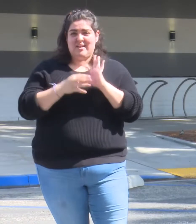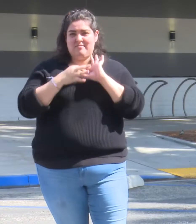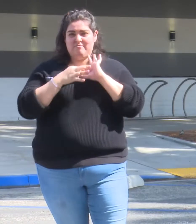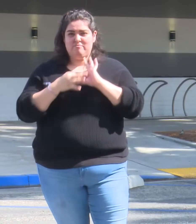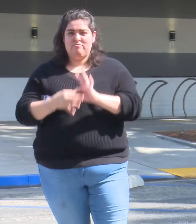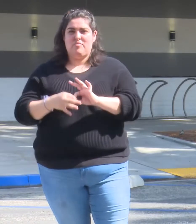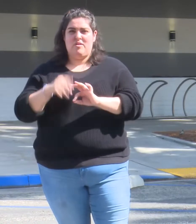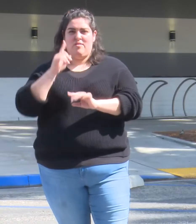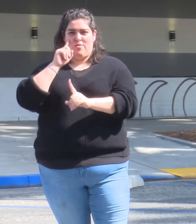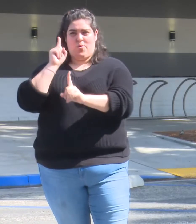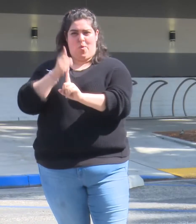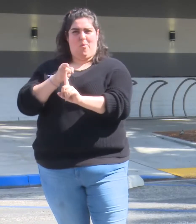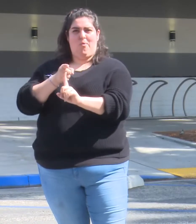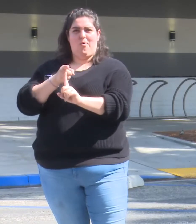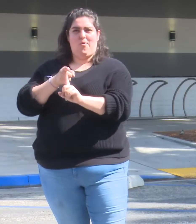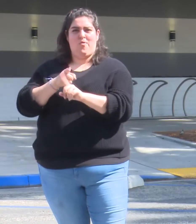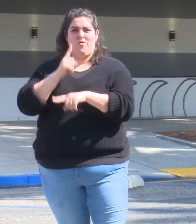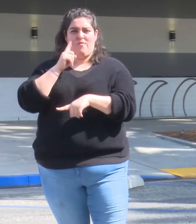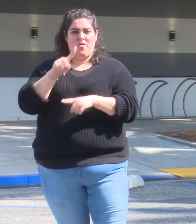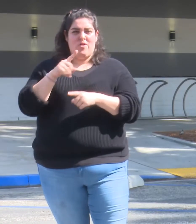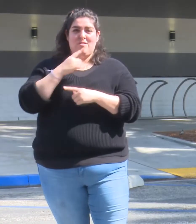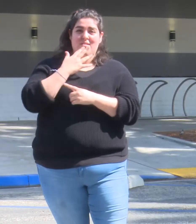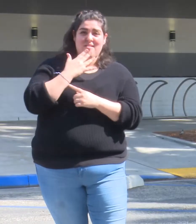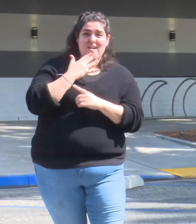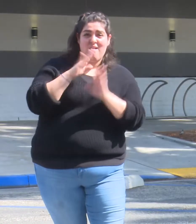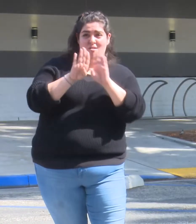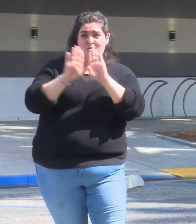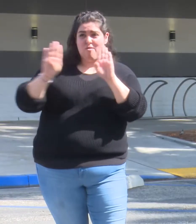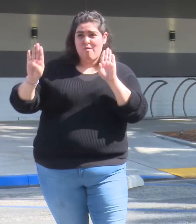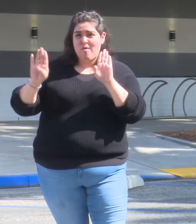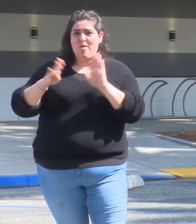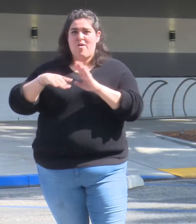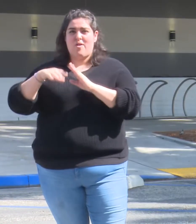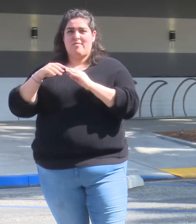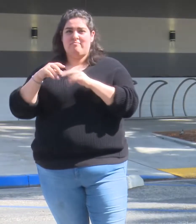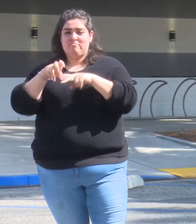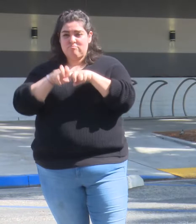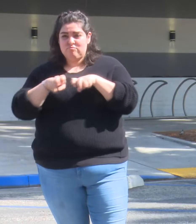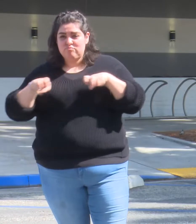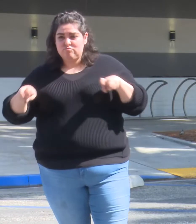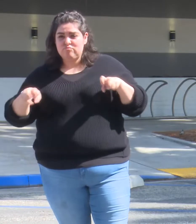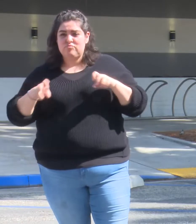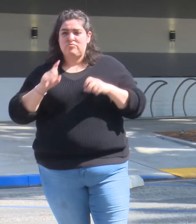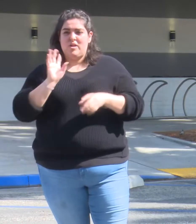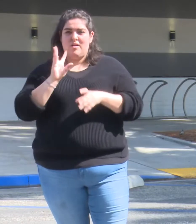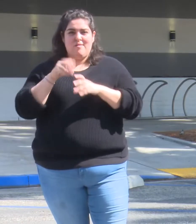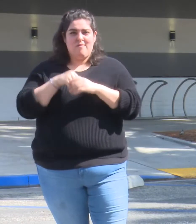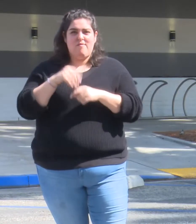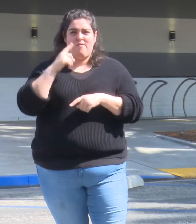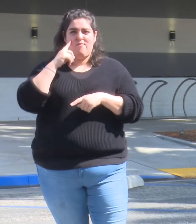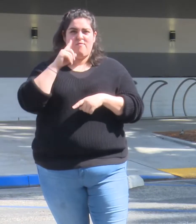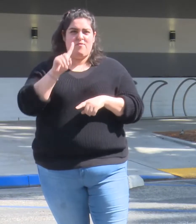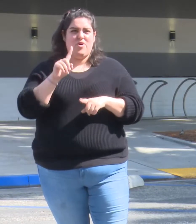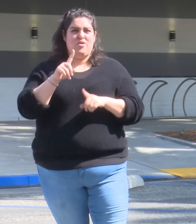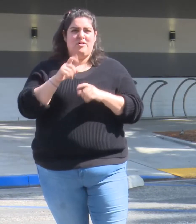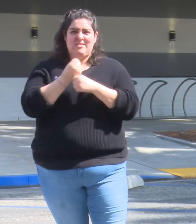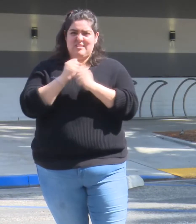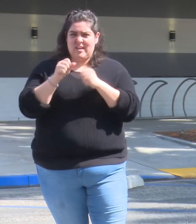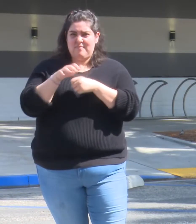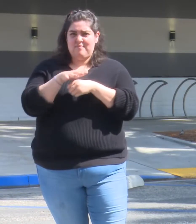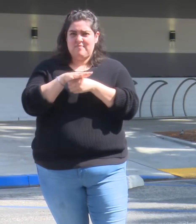of the space. Everything down to the interior color scheme was created to provide a trauma-informed, safe space for those who